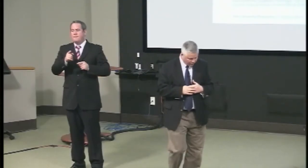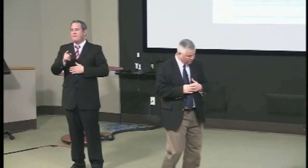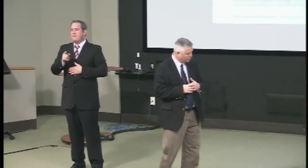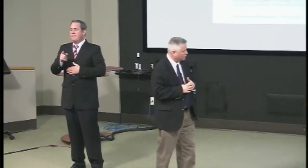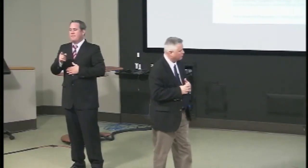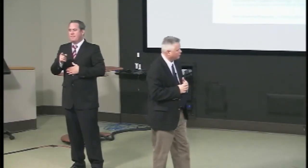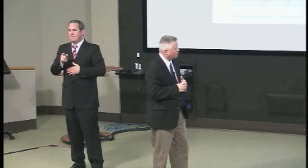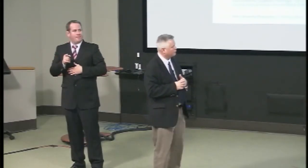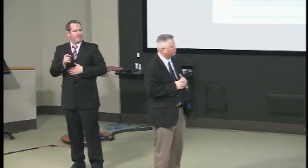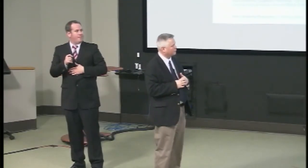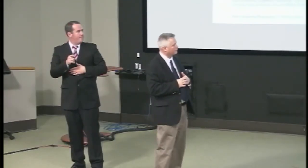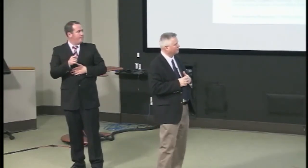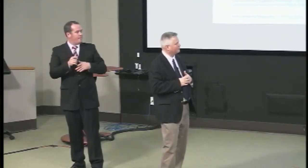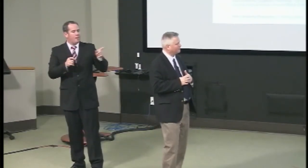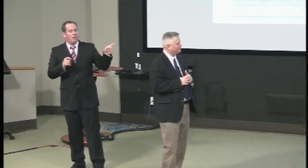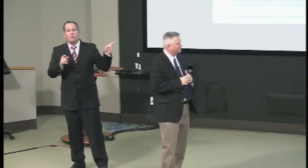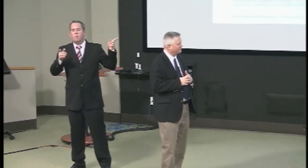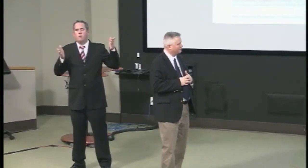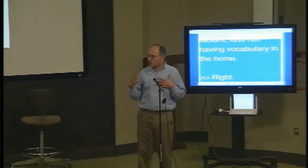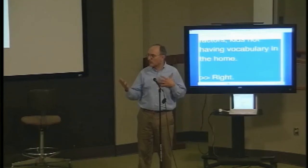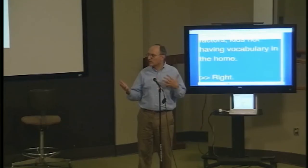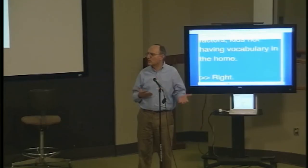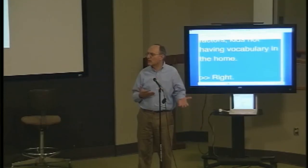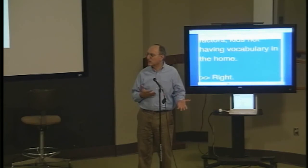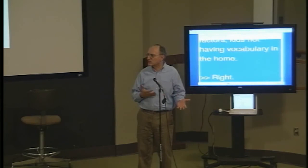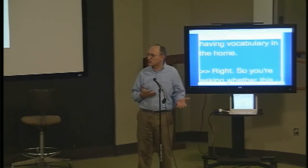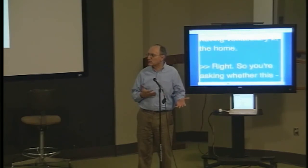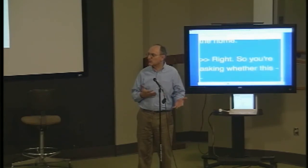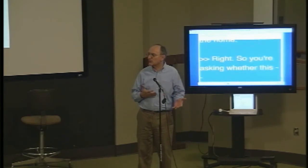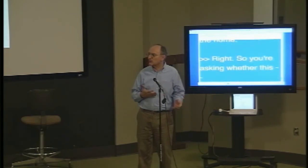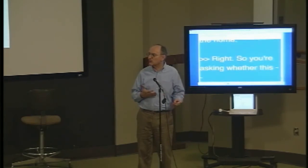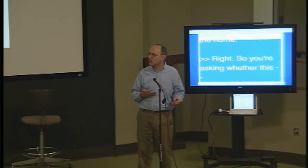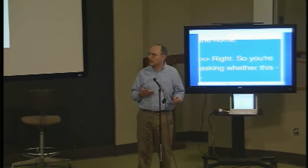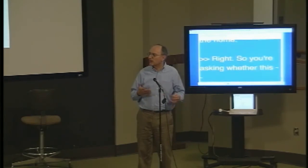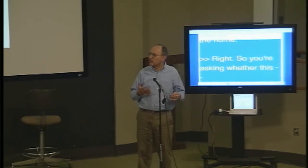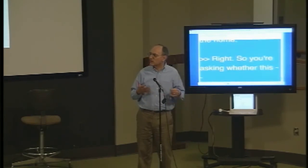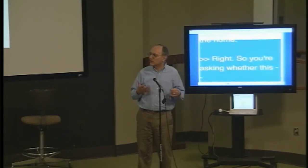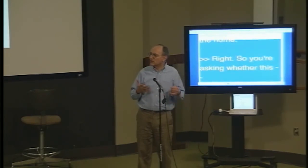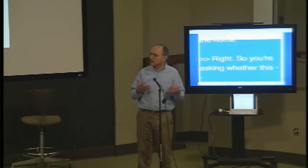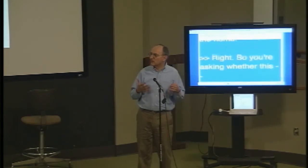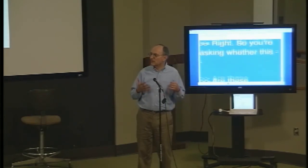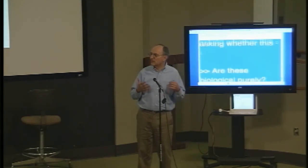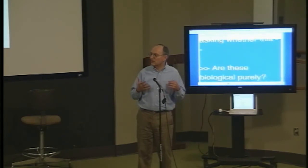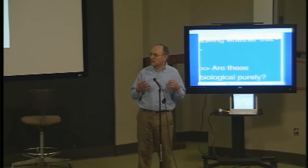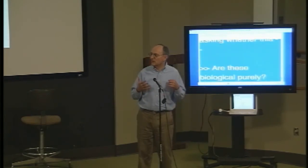these biological purely, or are they environmental? Some kind of a combination between the two, and